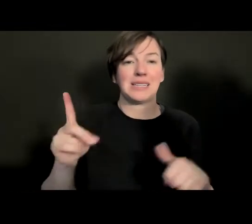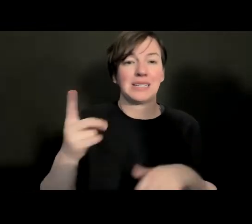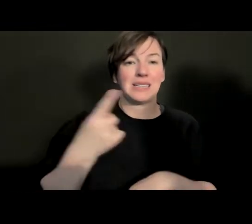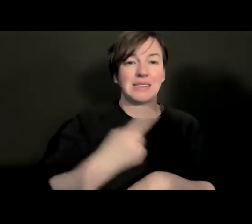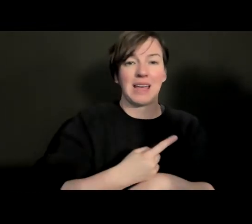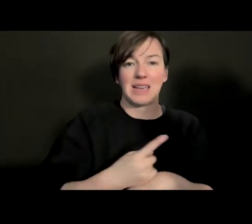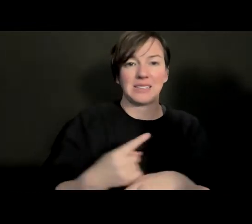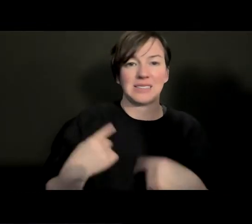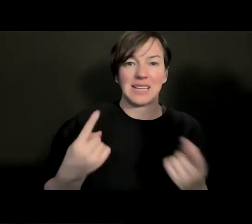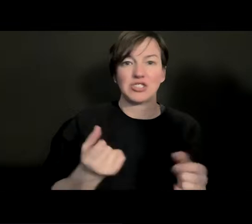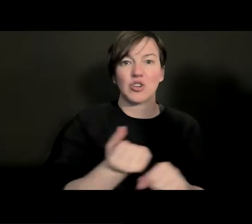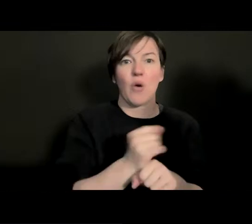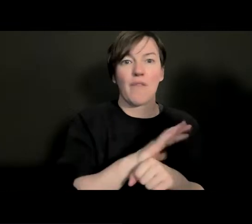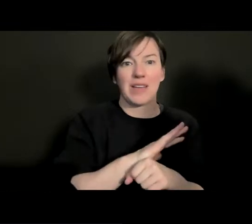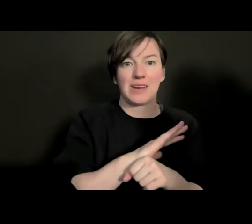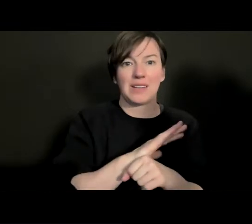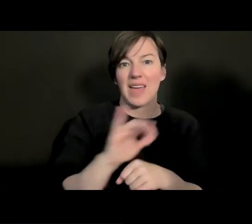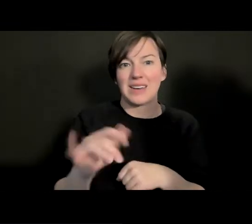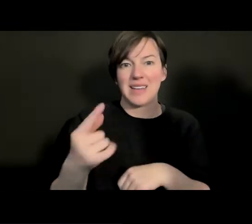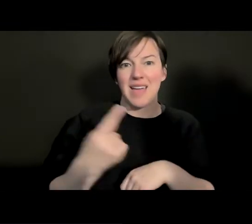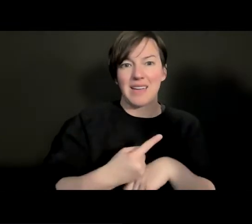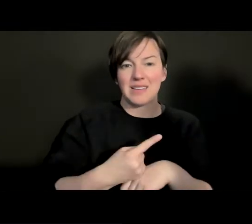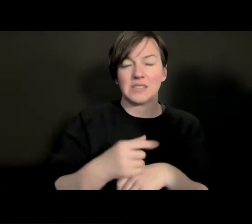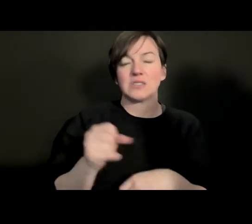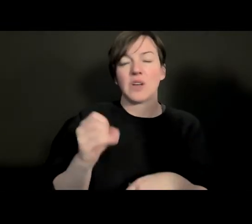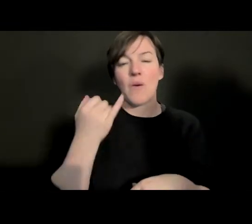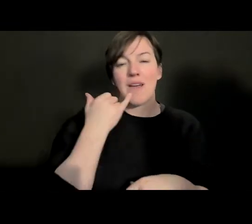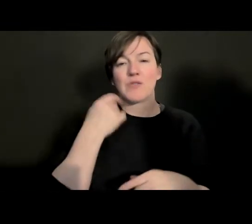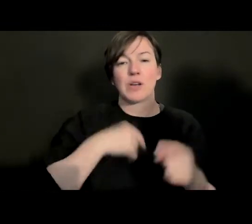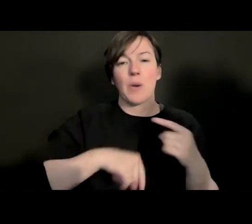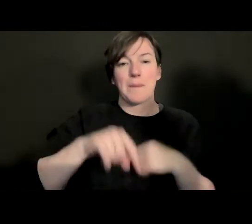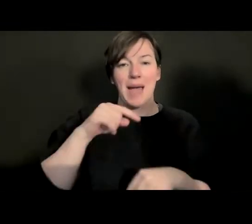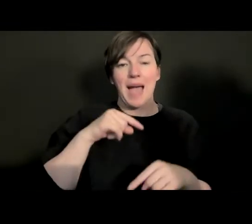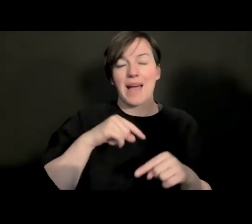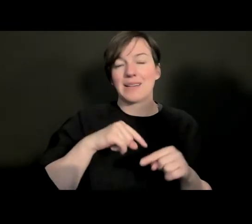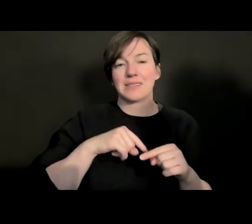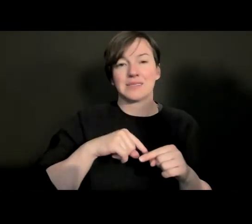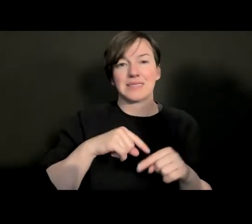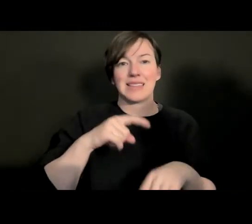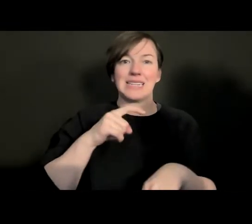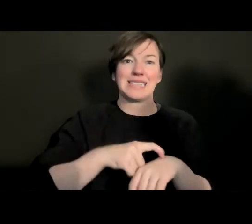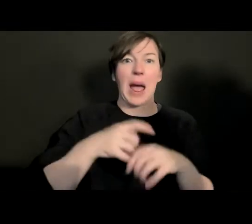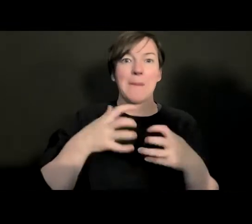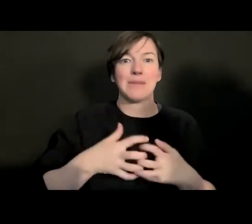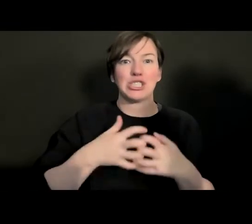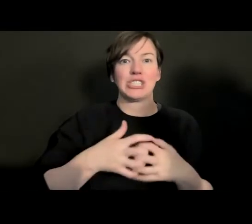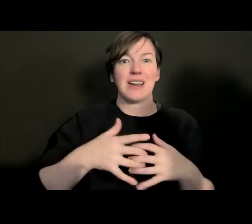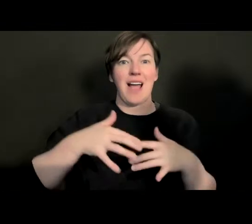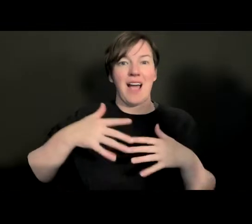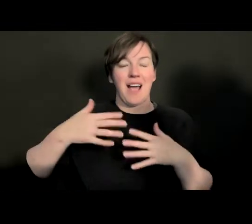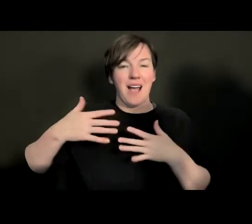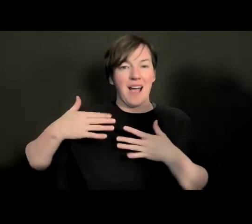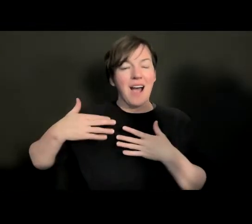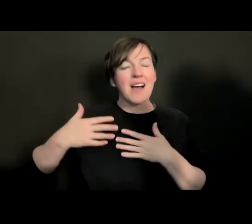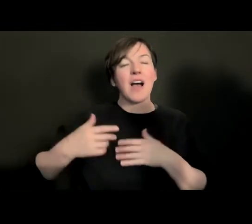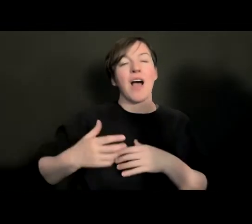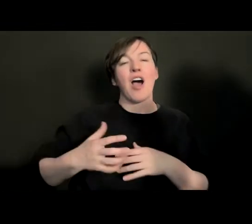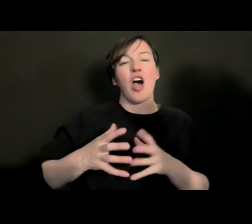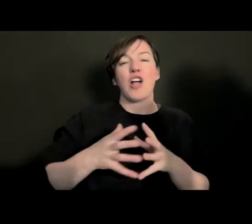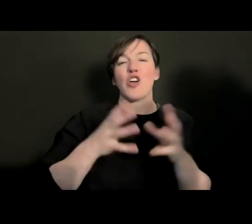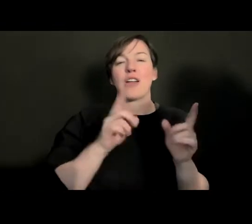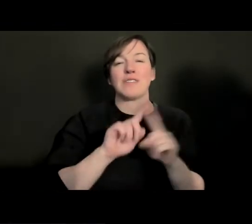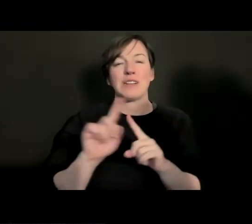the pandemic. Mhm. And so if we were to go back into a time machine, we have done a lot of different